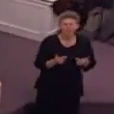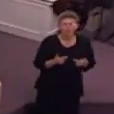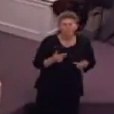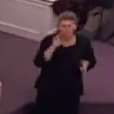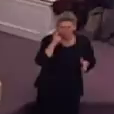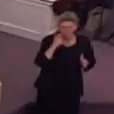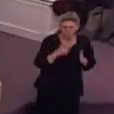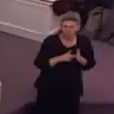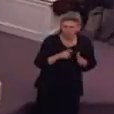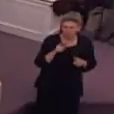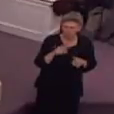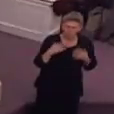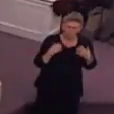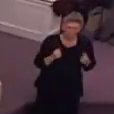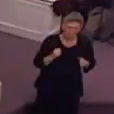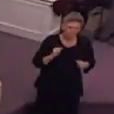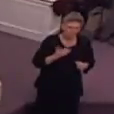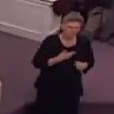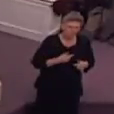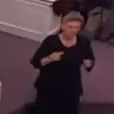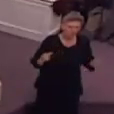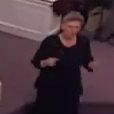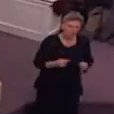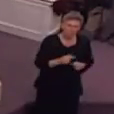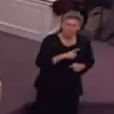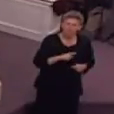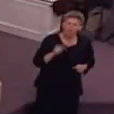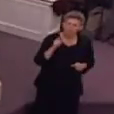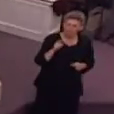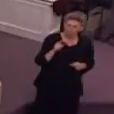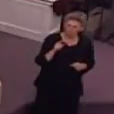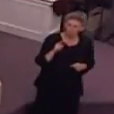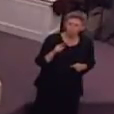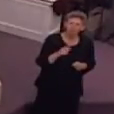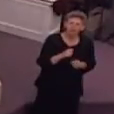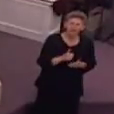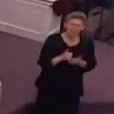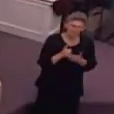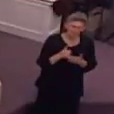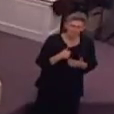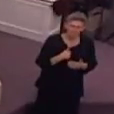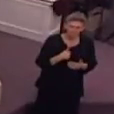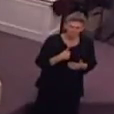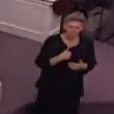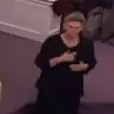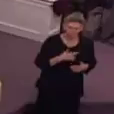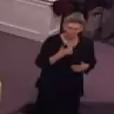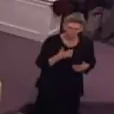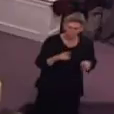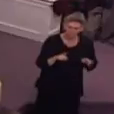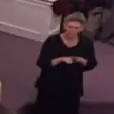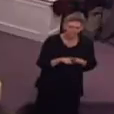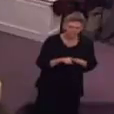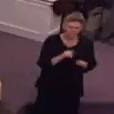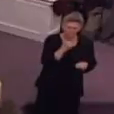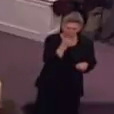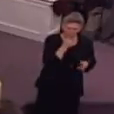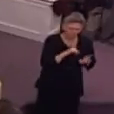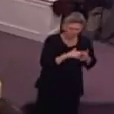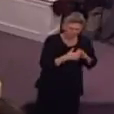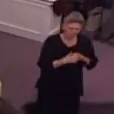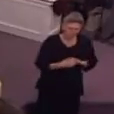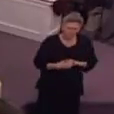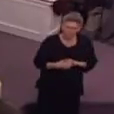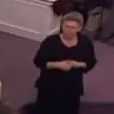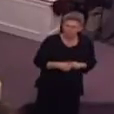today as the healer of every hurt. Lord, you're the one today that helps us. Lord, when we feel like we're a misfit. When